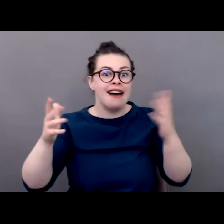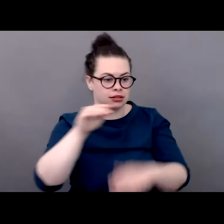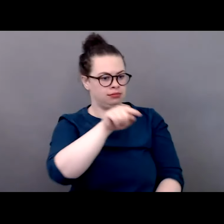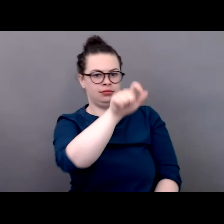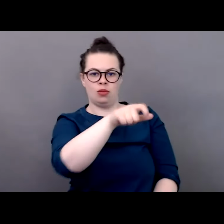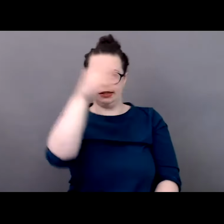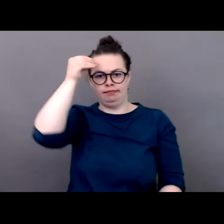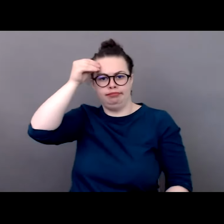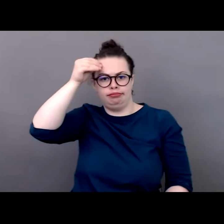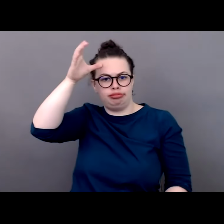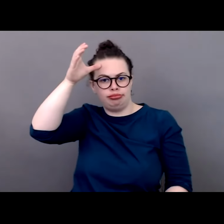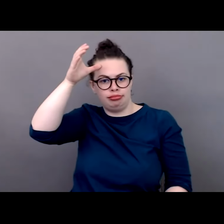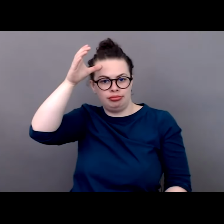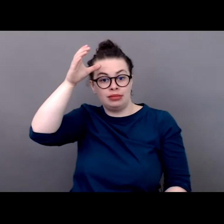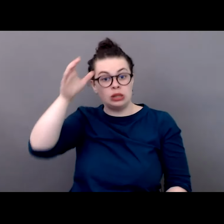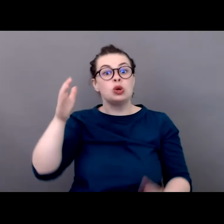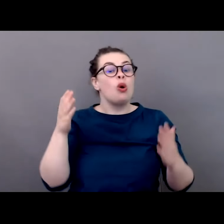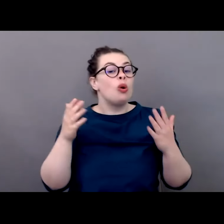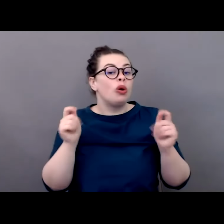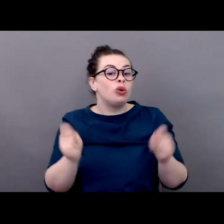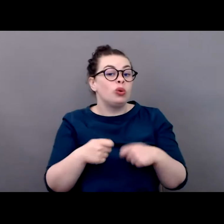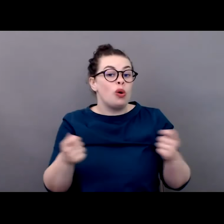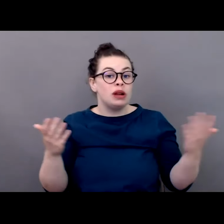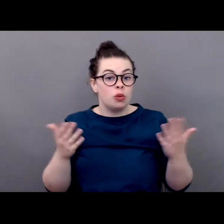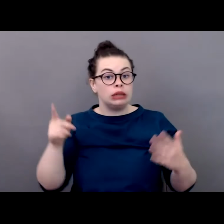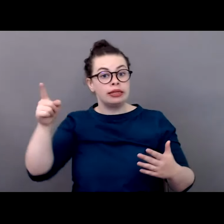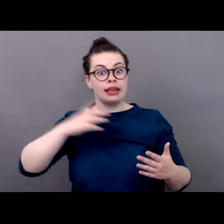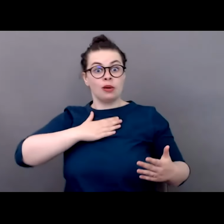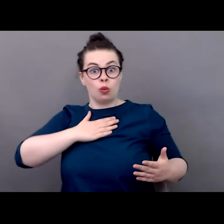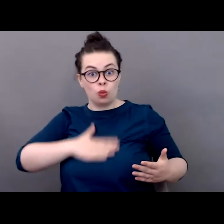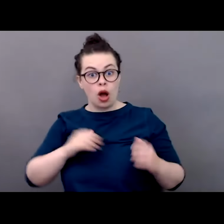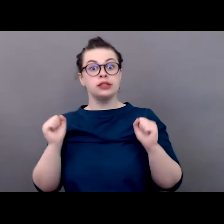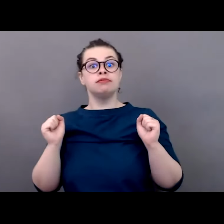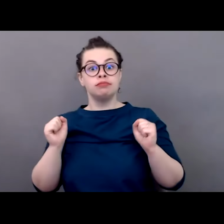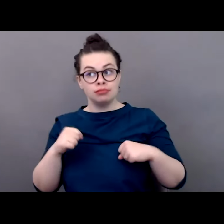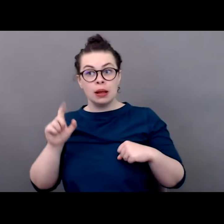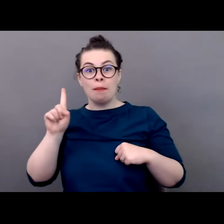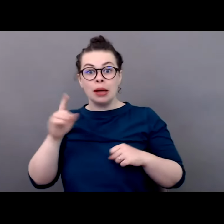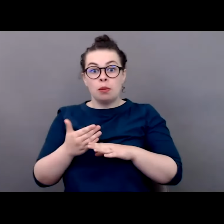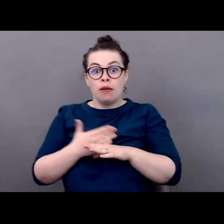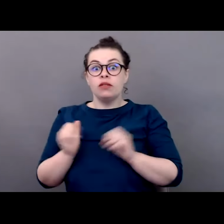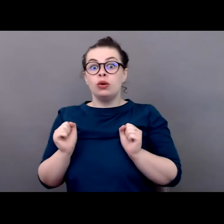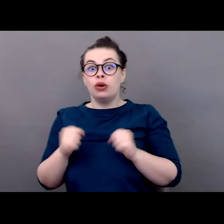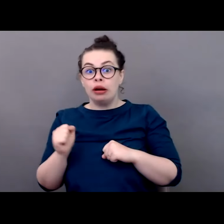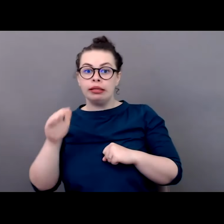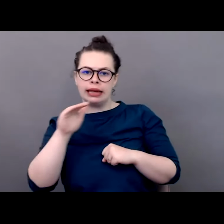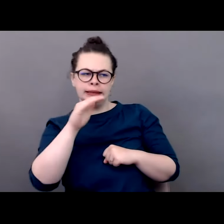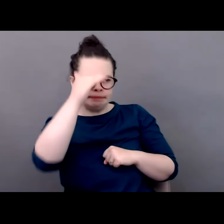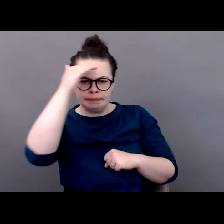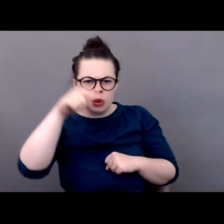decision might impact on other people, and they don't have that information, and you can bring that information